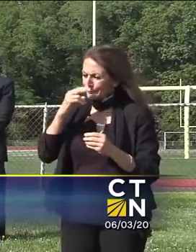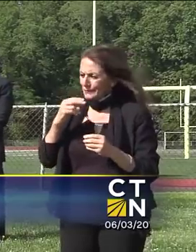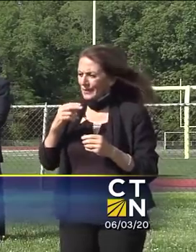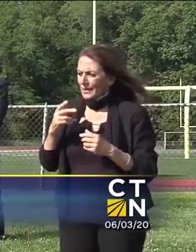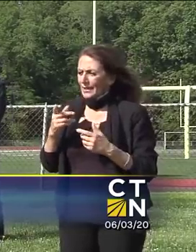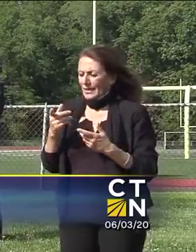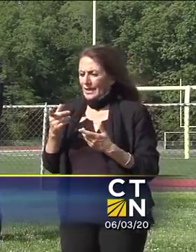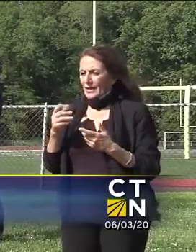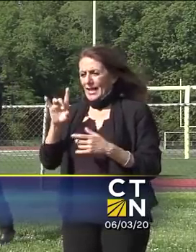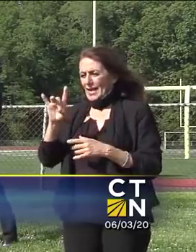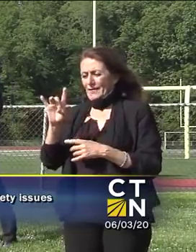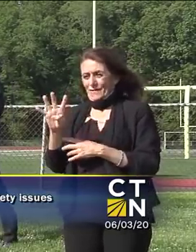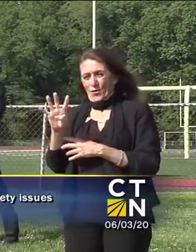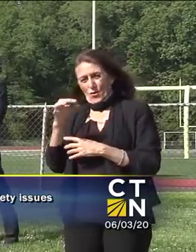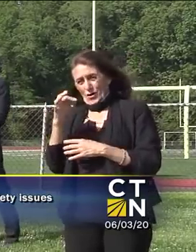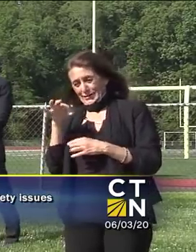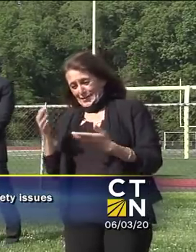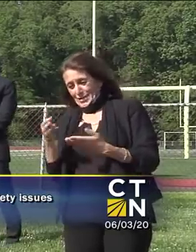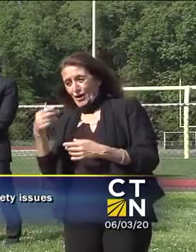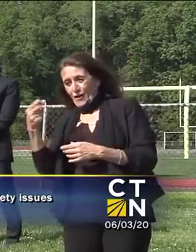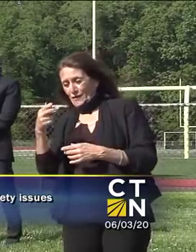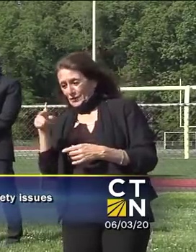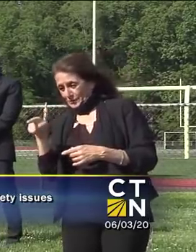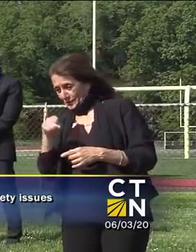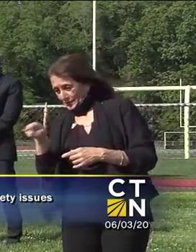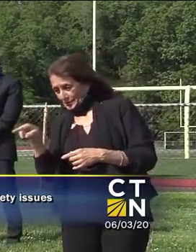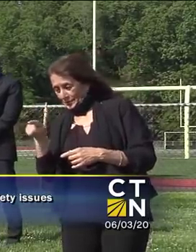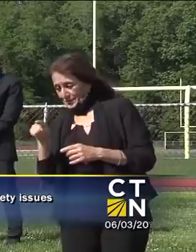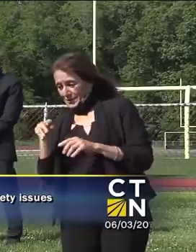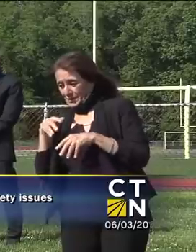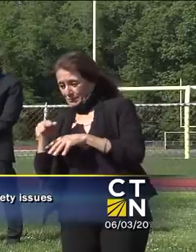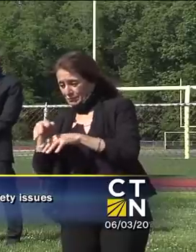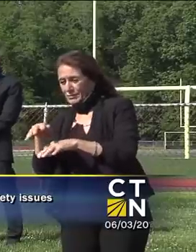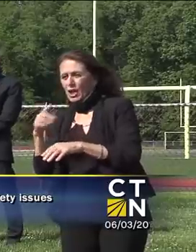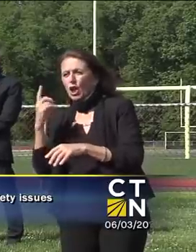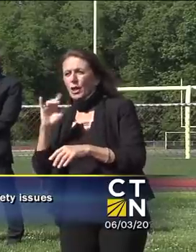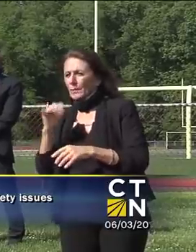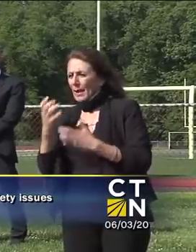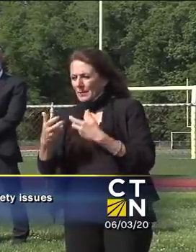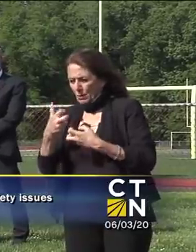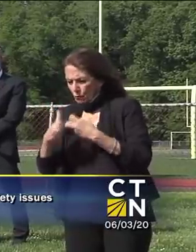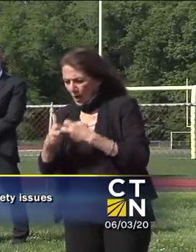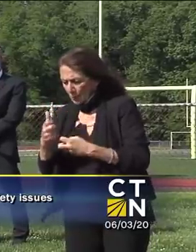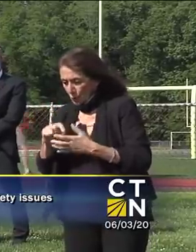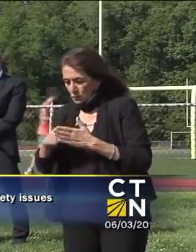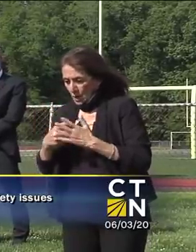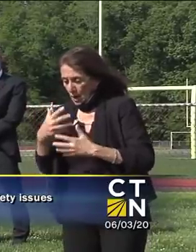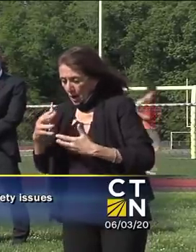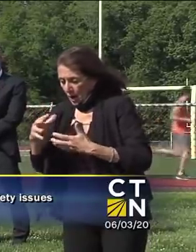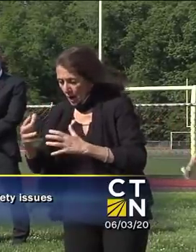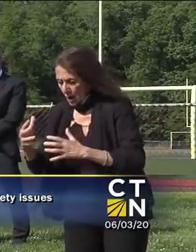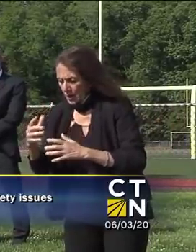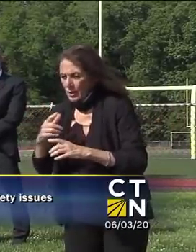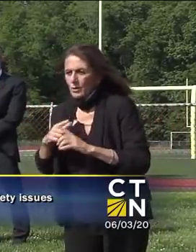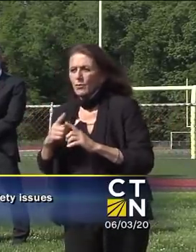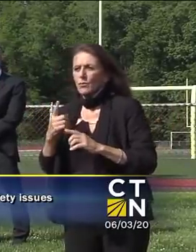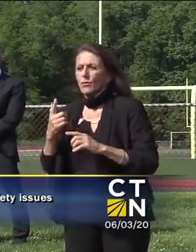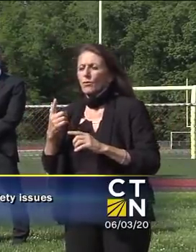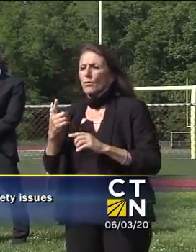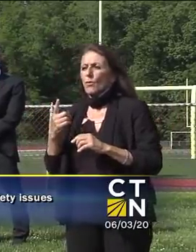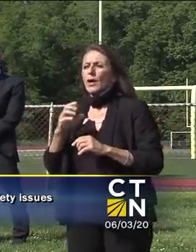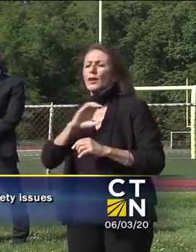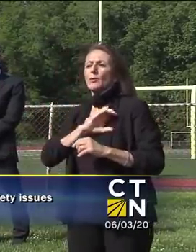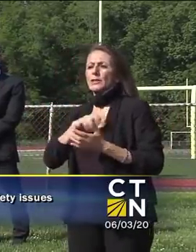they were on I-84 right here in Hartford, and looked like we may have a real problem there. And one of the police took a knee, and one